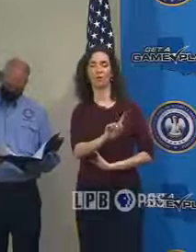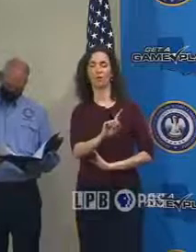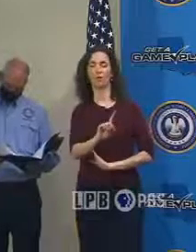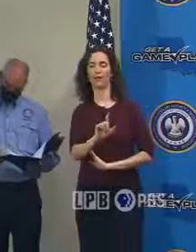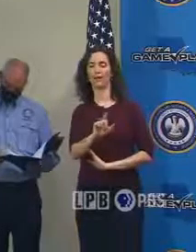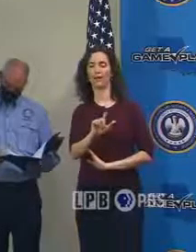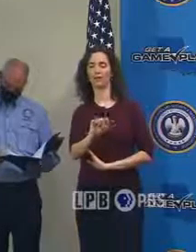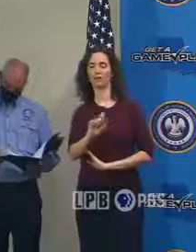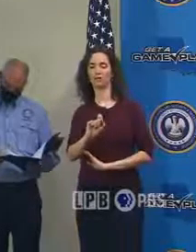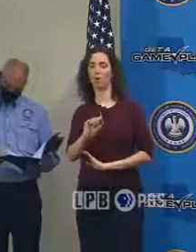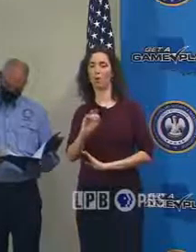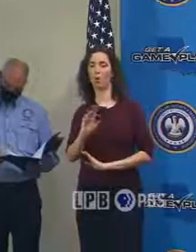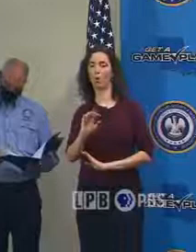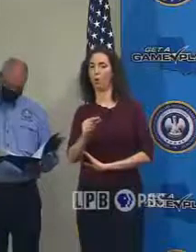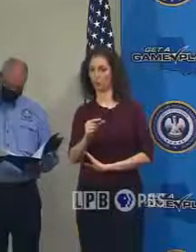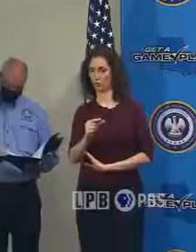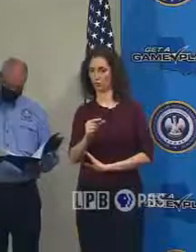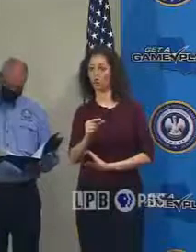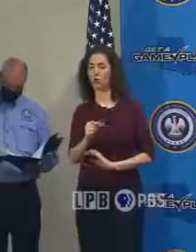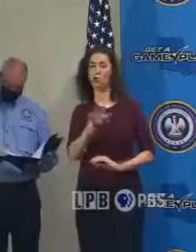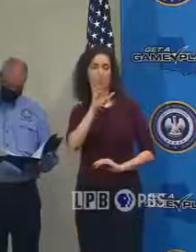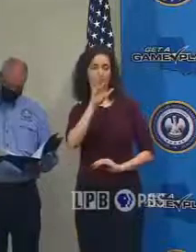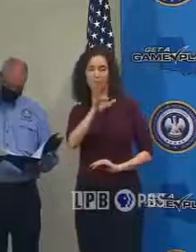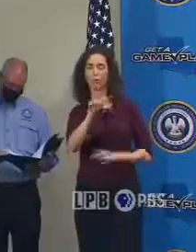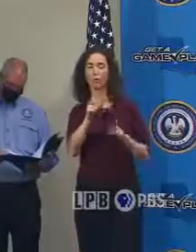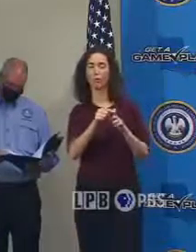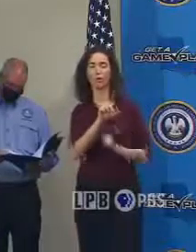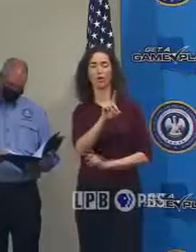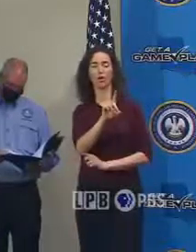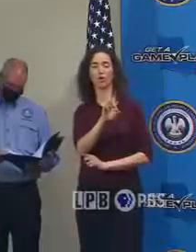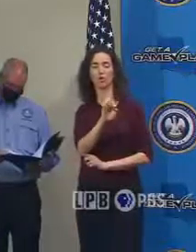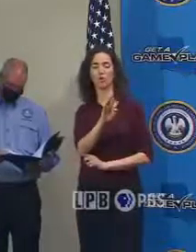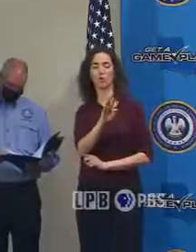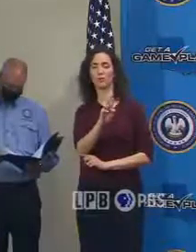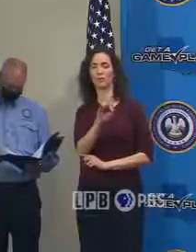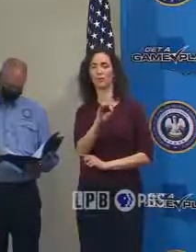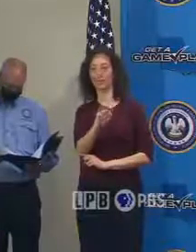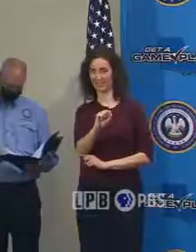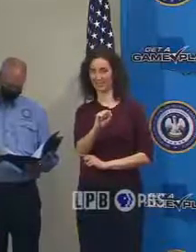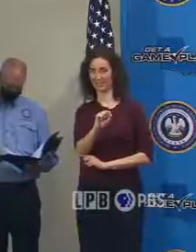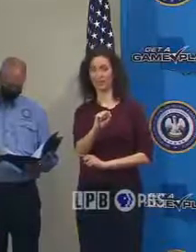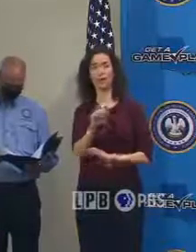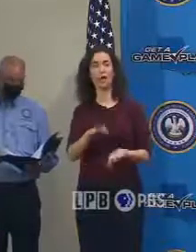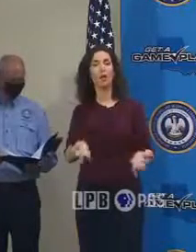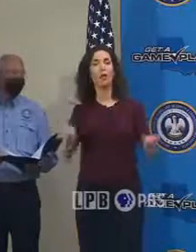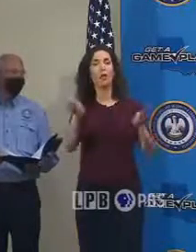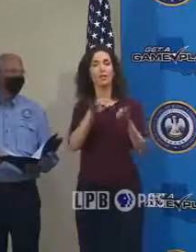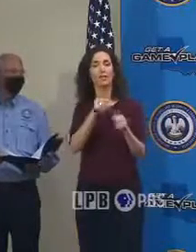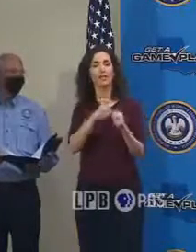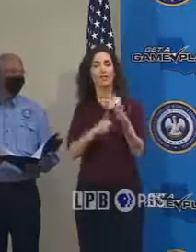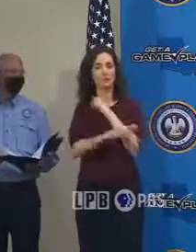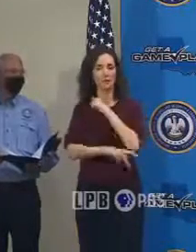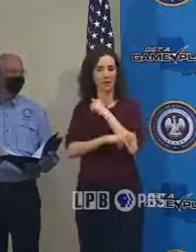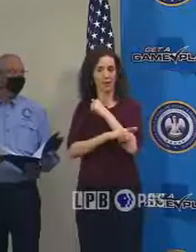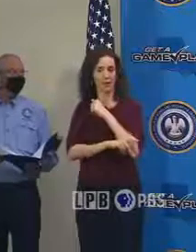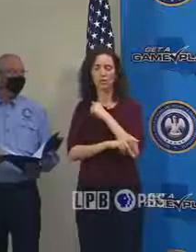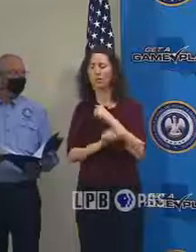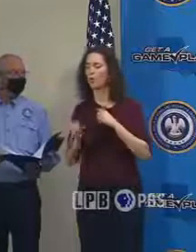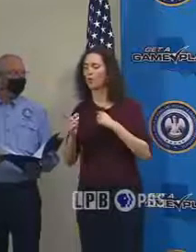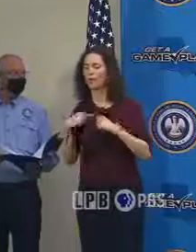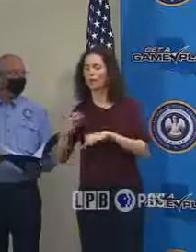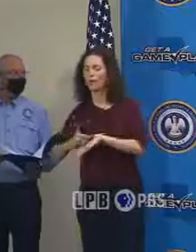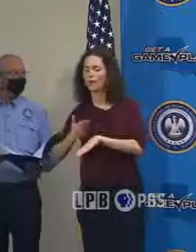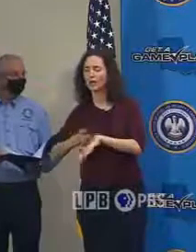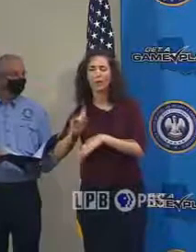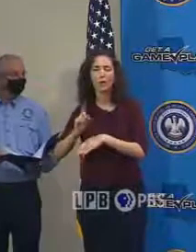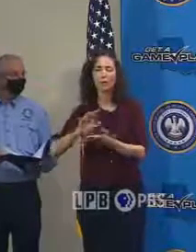dashboard. That's essential for parishes because it will allow you to see where we're passing, what amount of debris we've collected, when